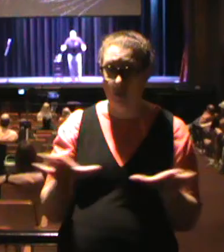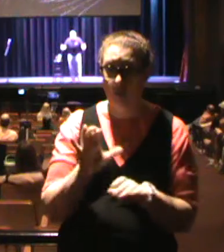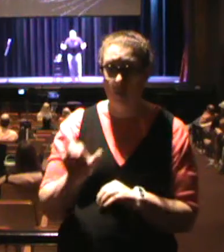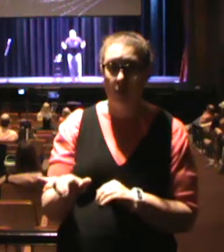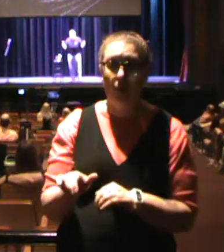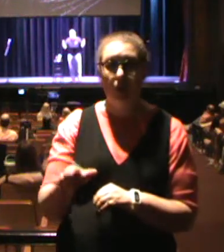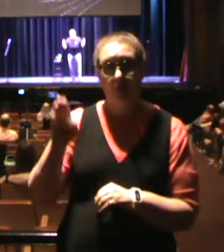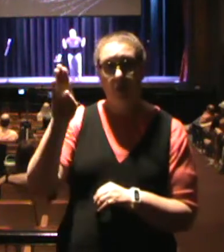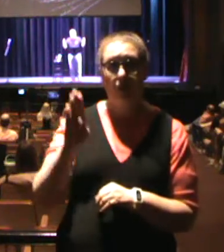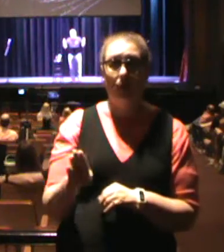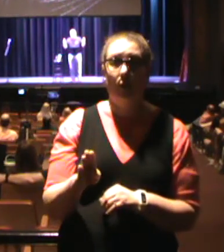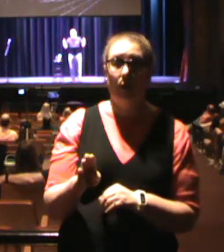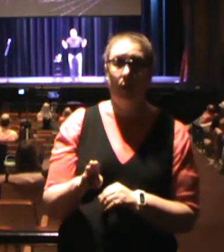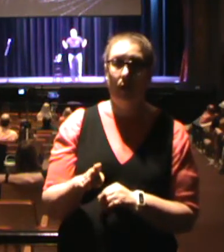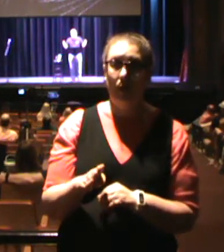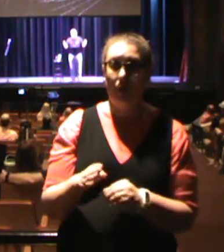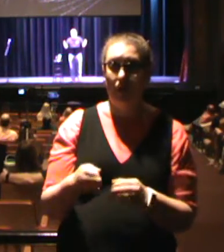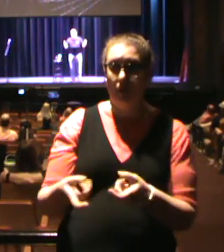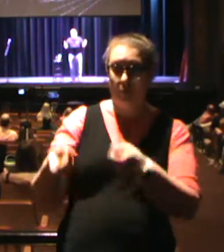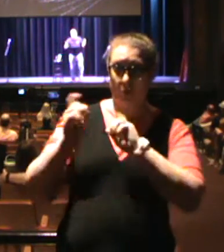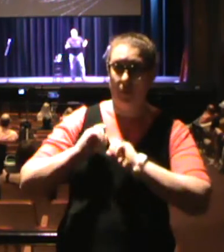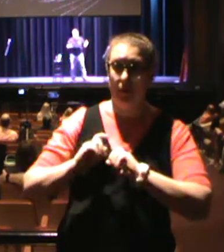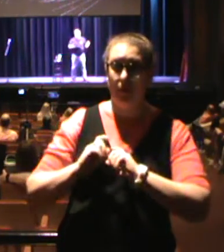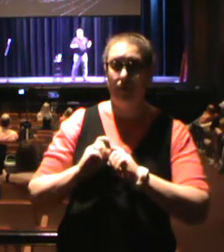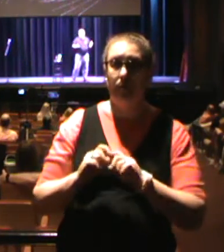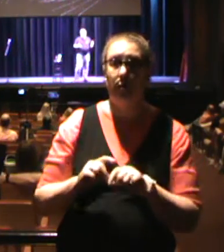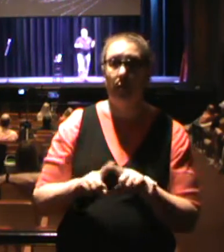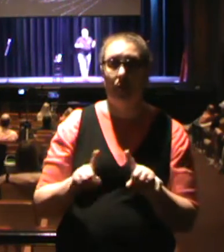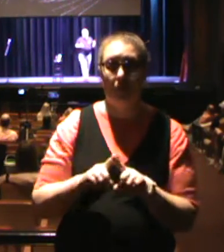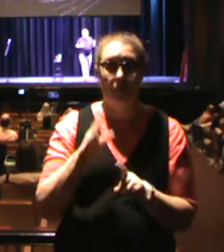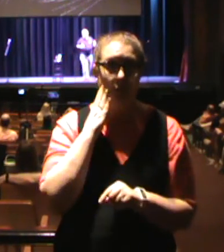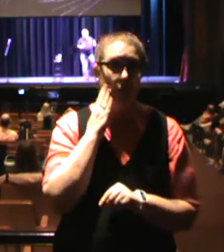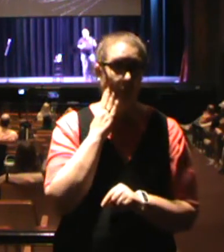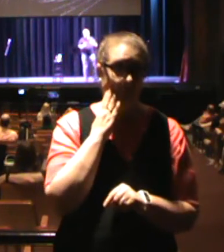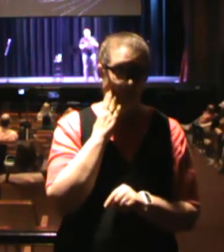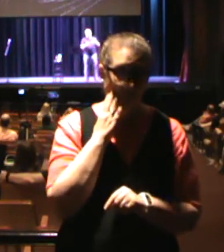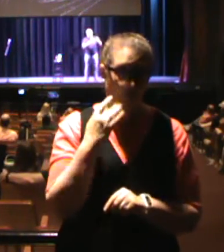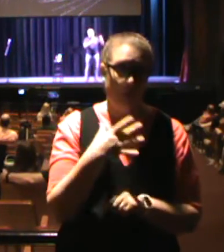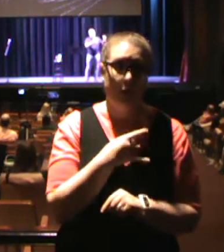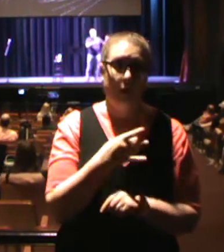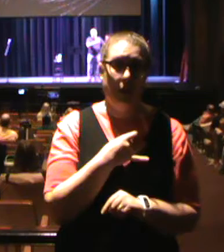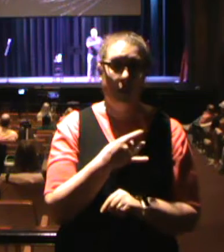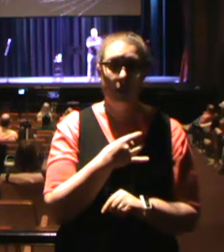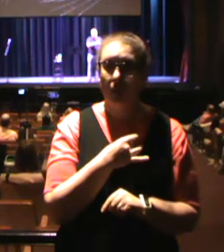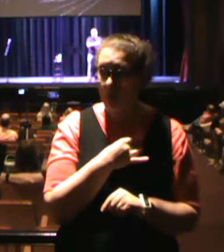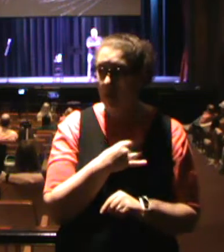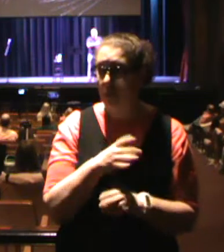that God provides. But you know what? I would like to hire